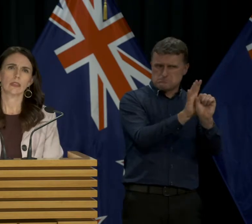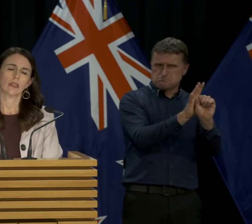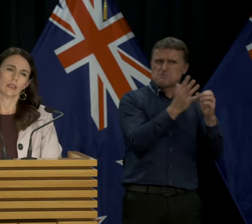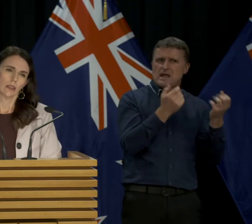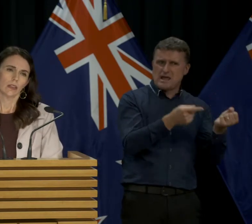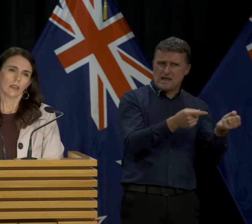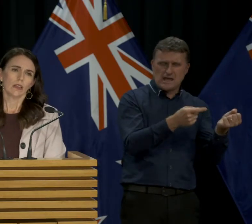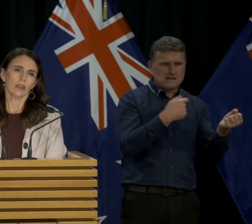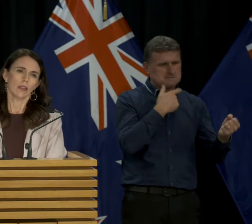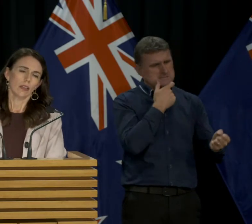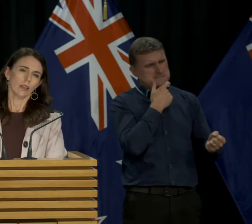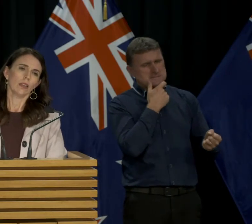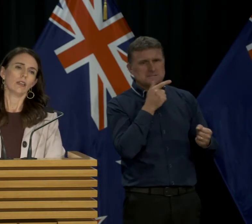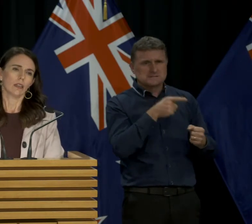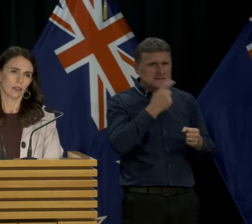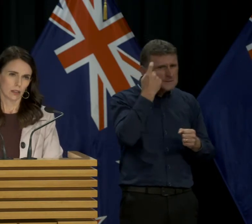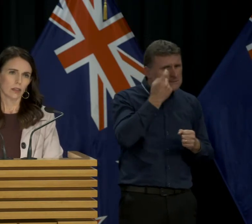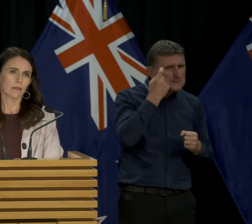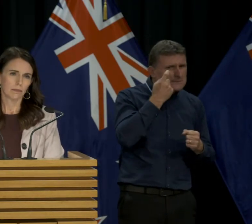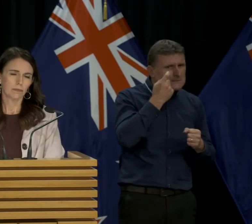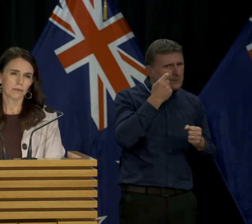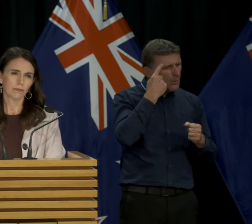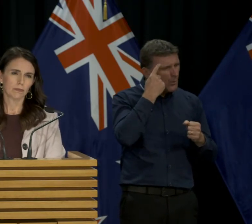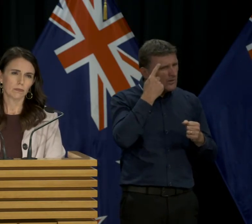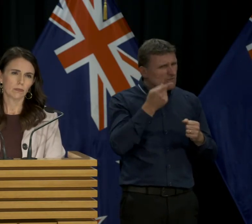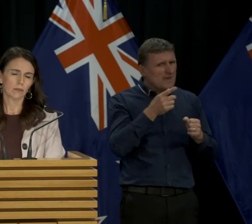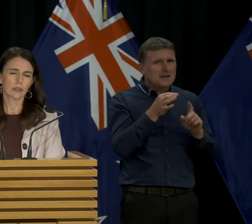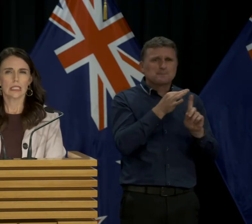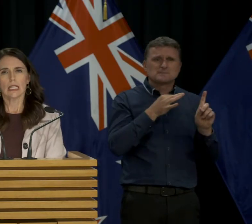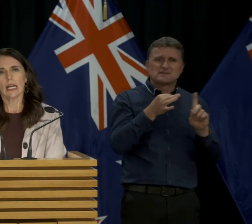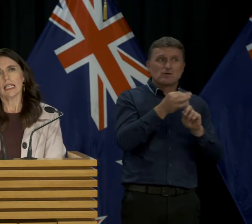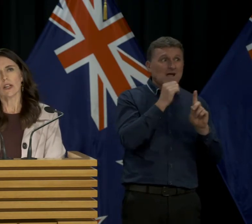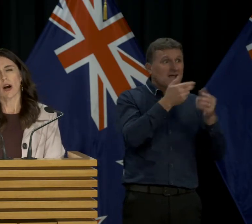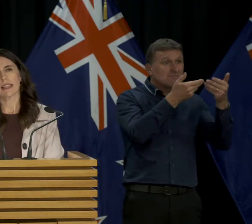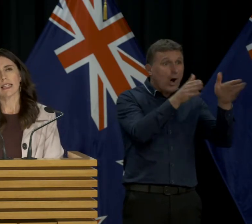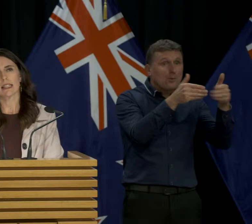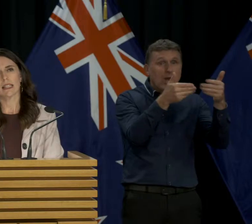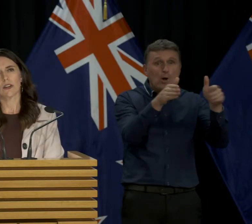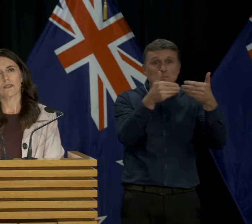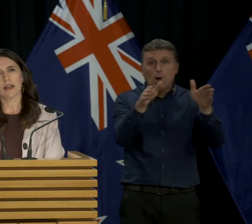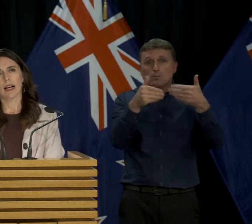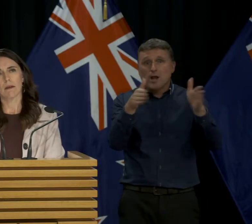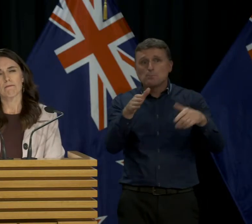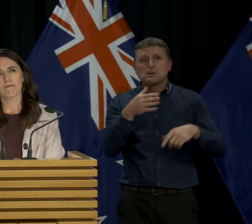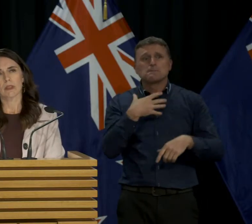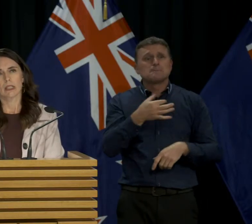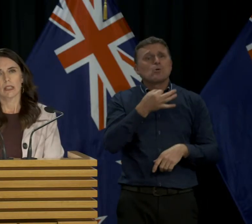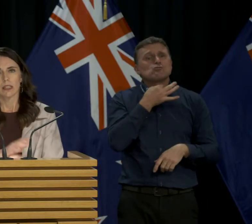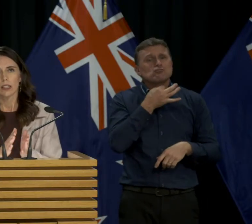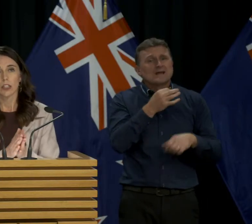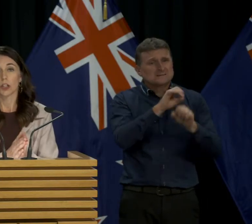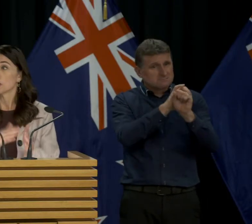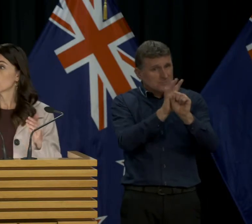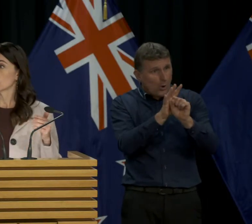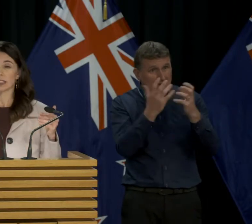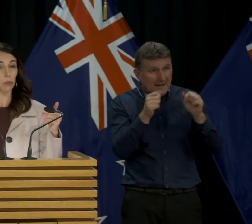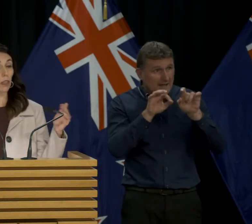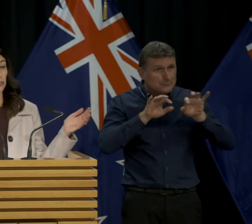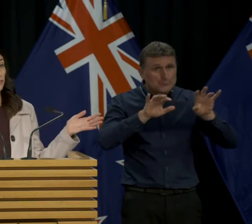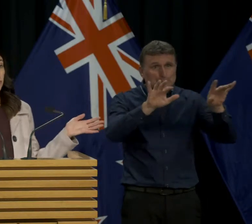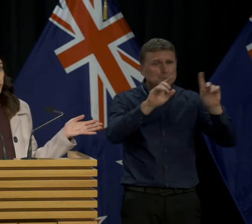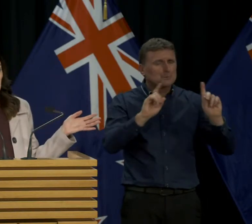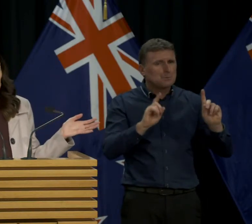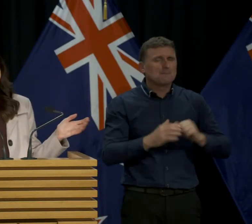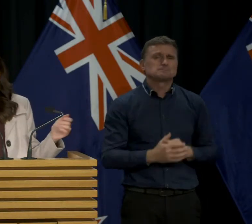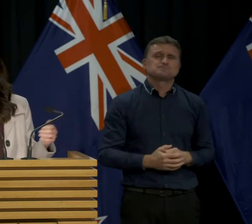concerning as we look to maybe expand the Pacific? Look, I think, you look as